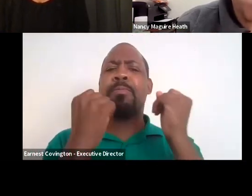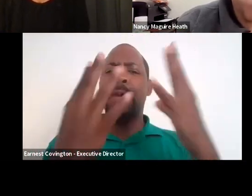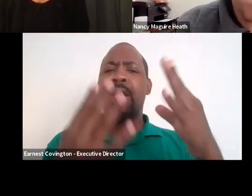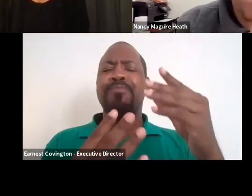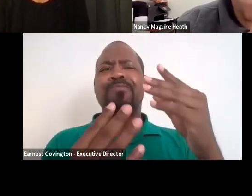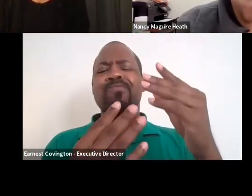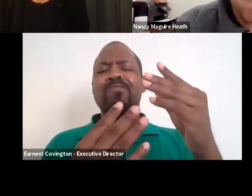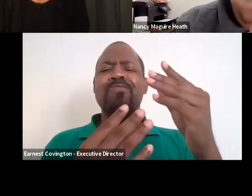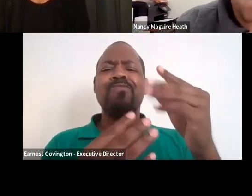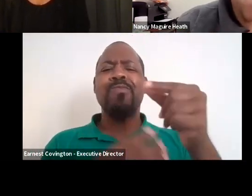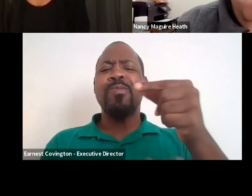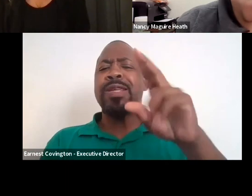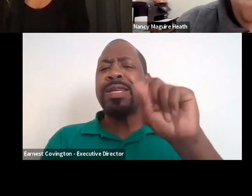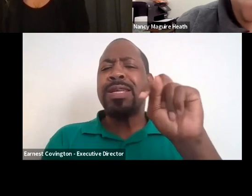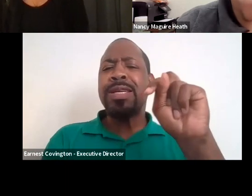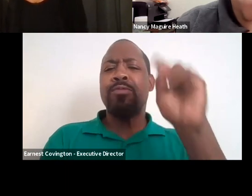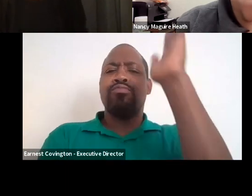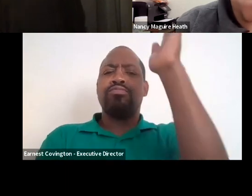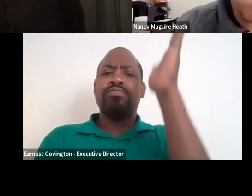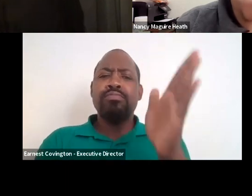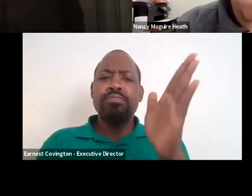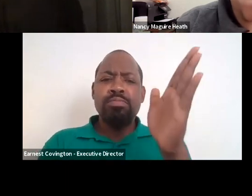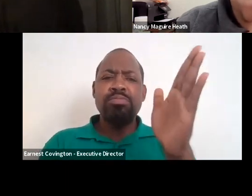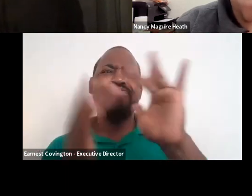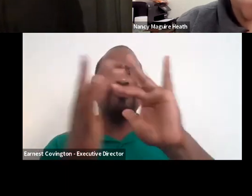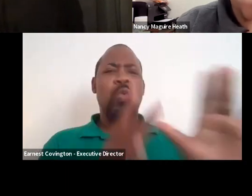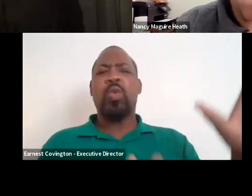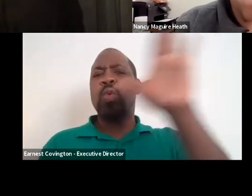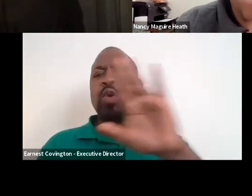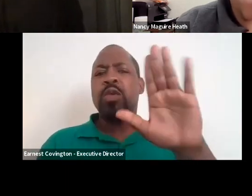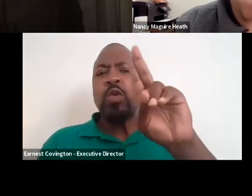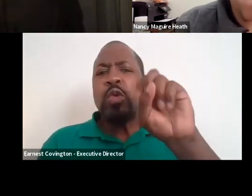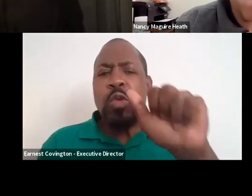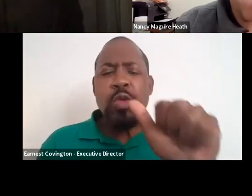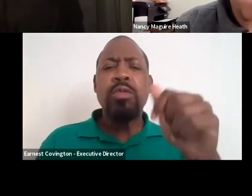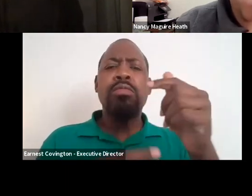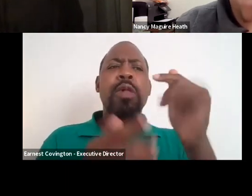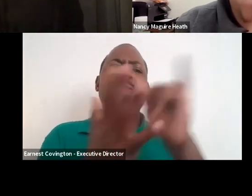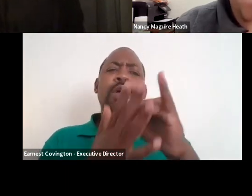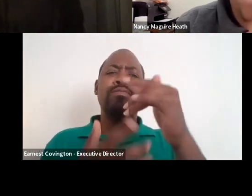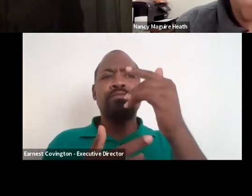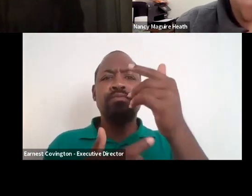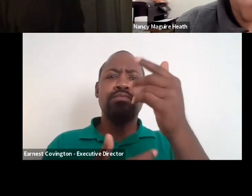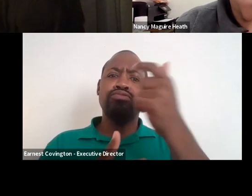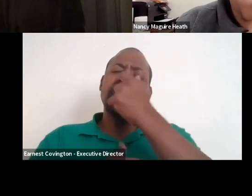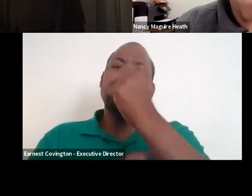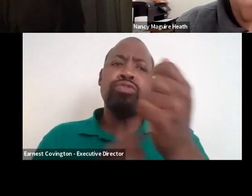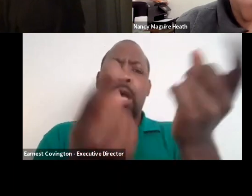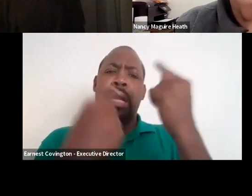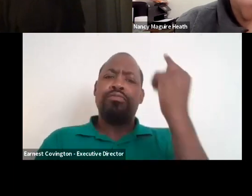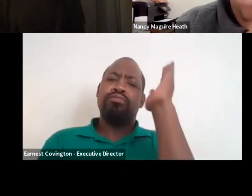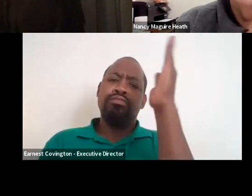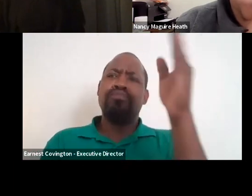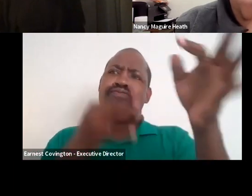the graduation speaker. And I've been in touch with a lot of different guest speakers all over the